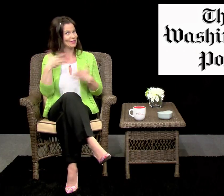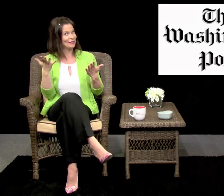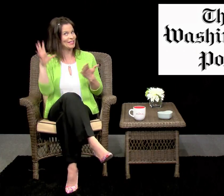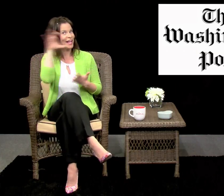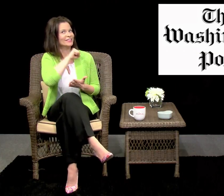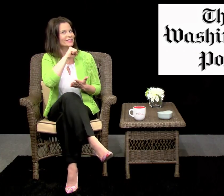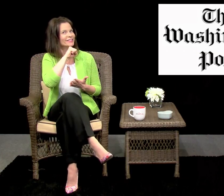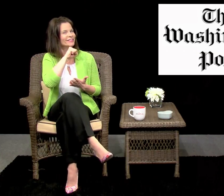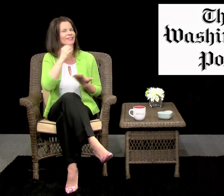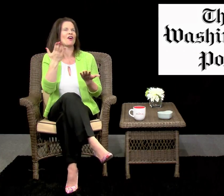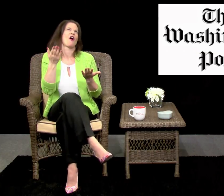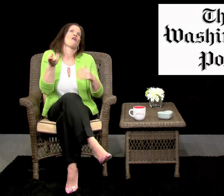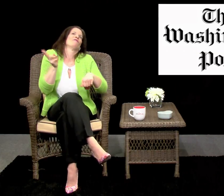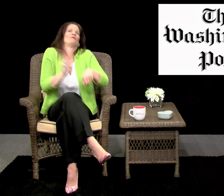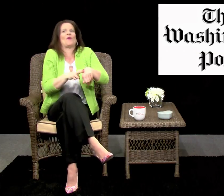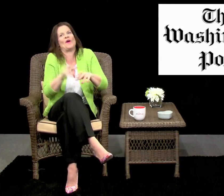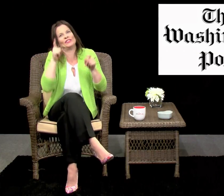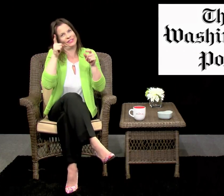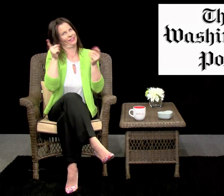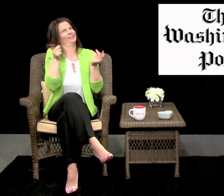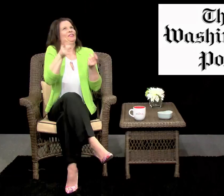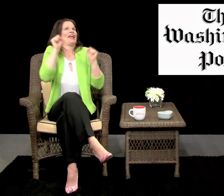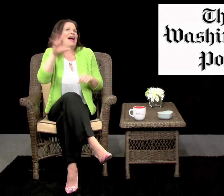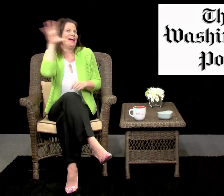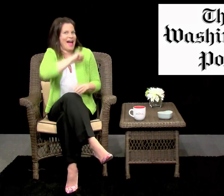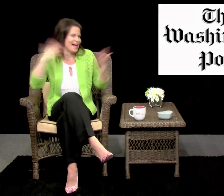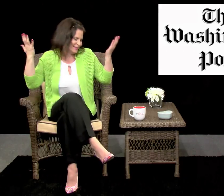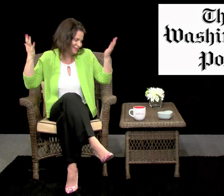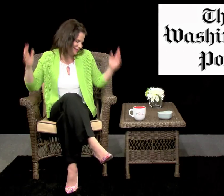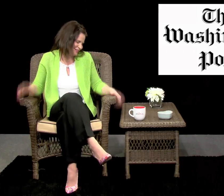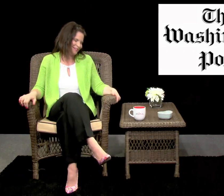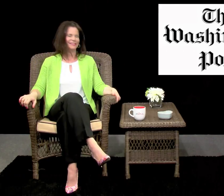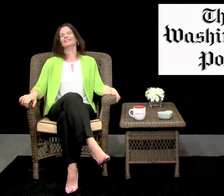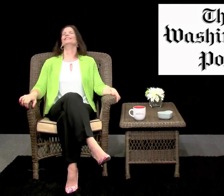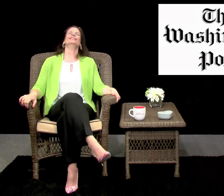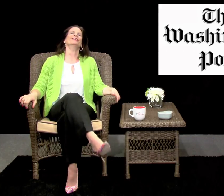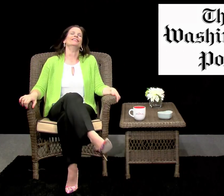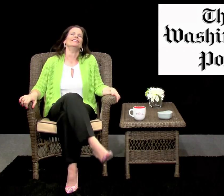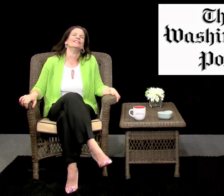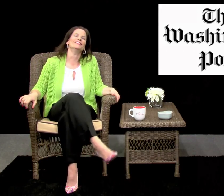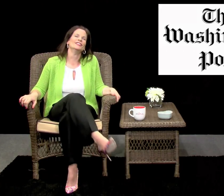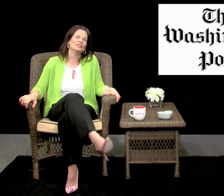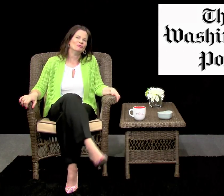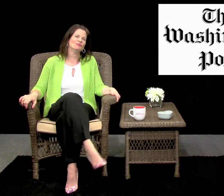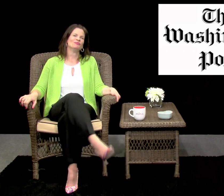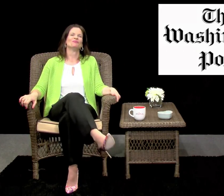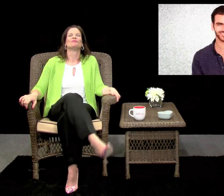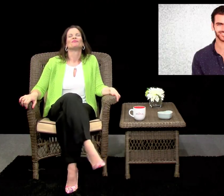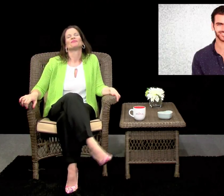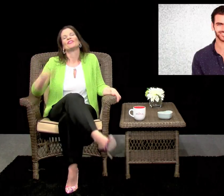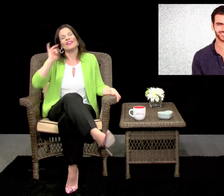they interviewed our favorite, guess who? Of course, I wonder if you can guess.